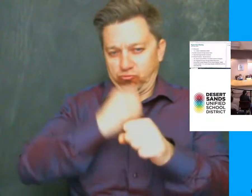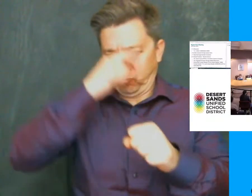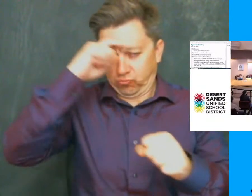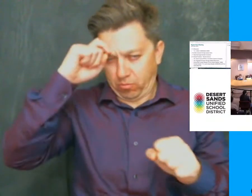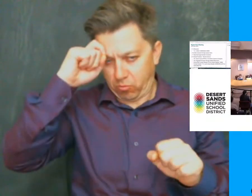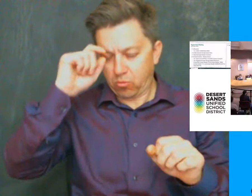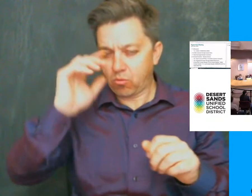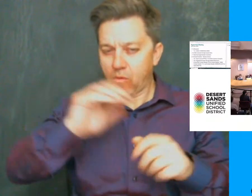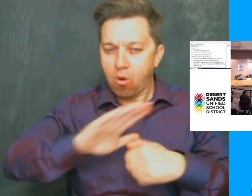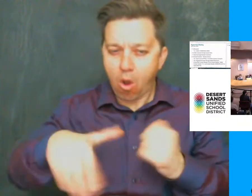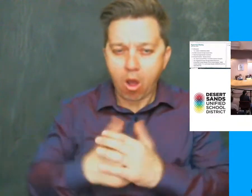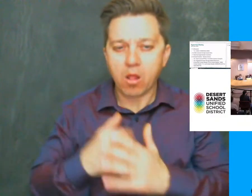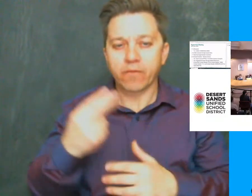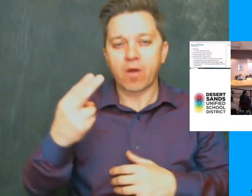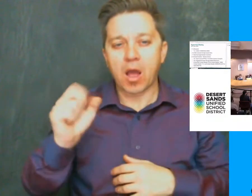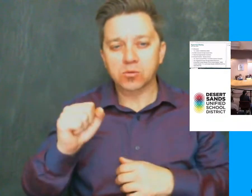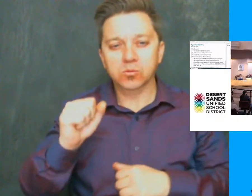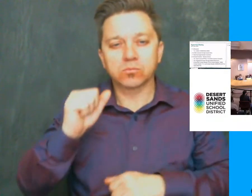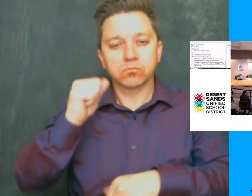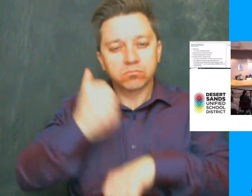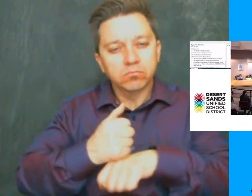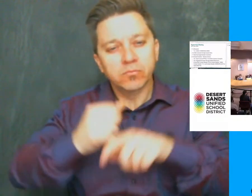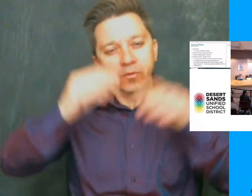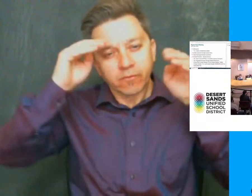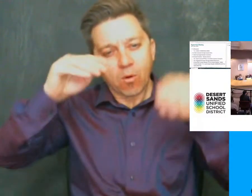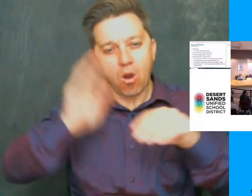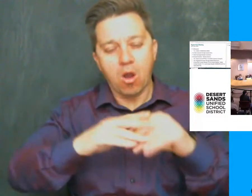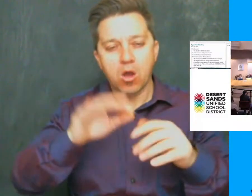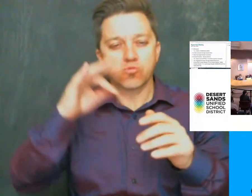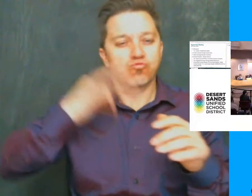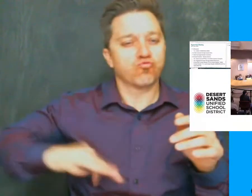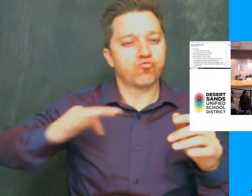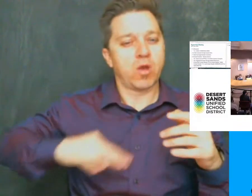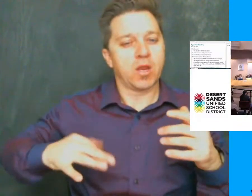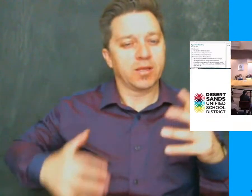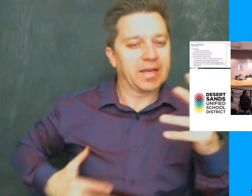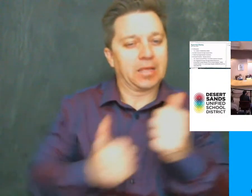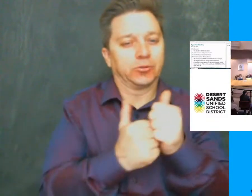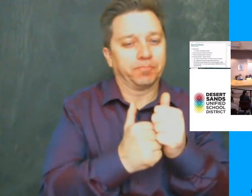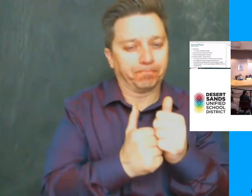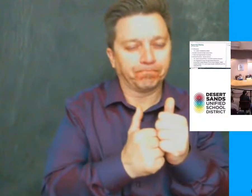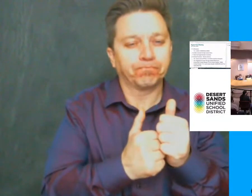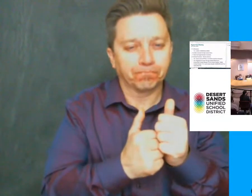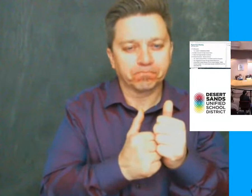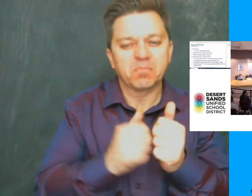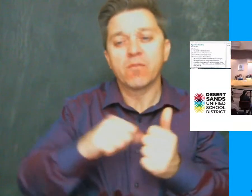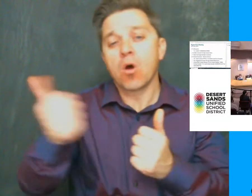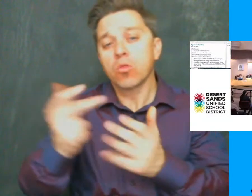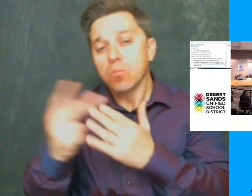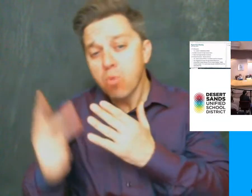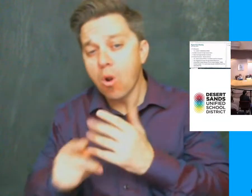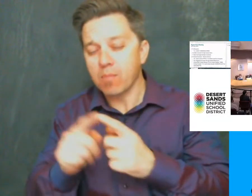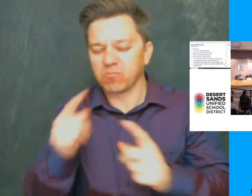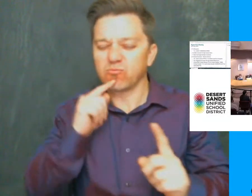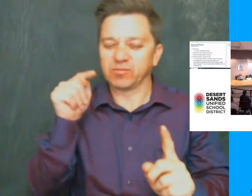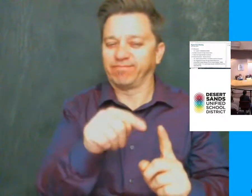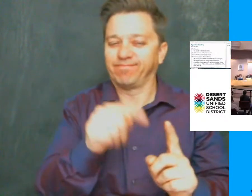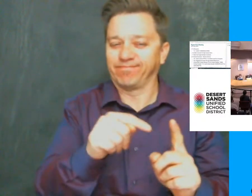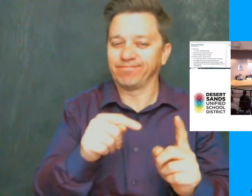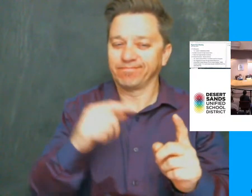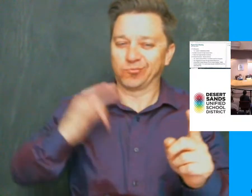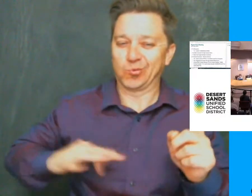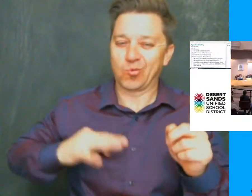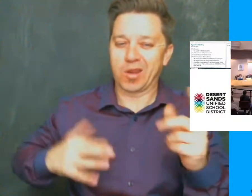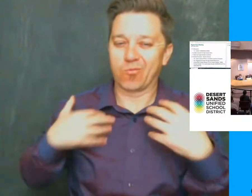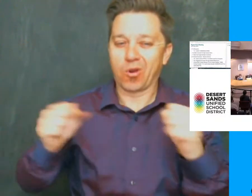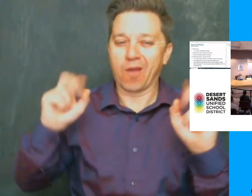having all of our high schools focus primarily on credit recovery. They will have some other programs, but that'll be the primary focus. And we'll again